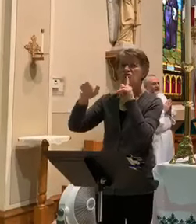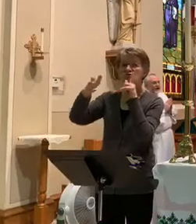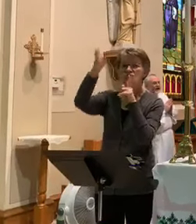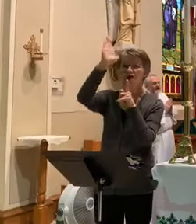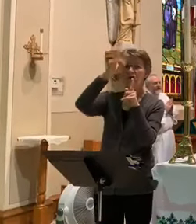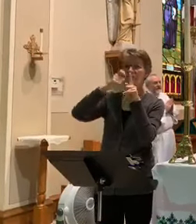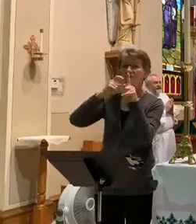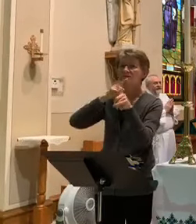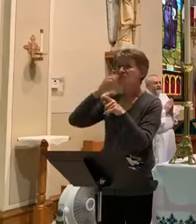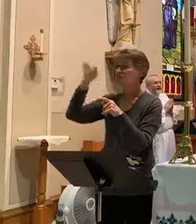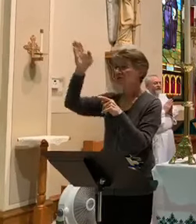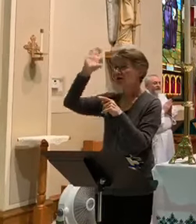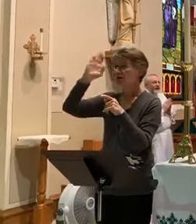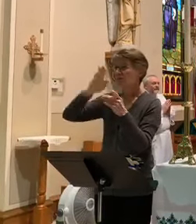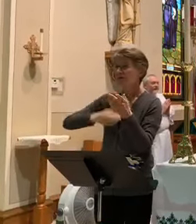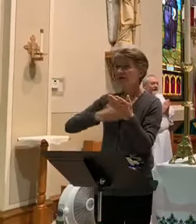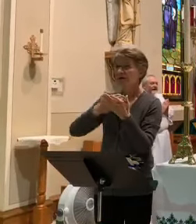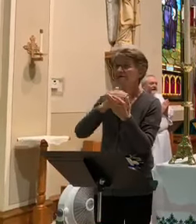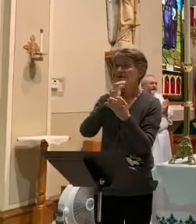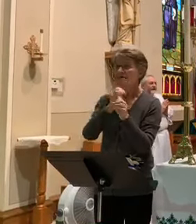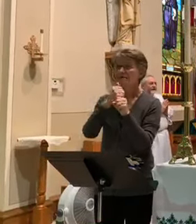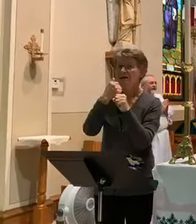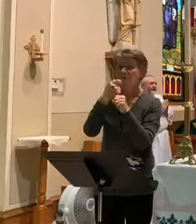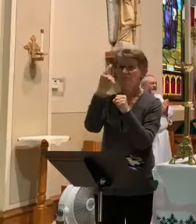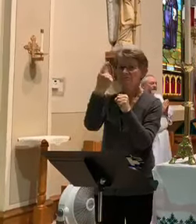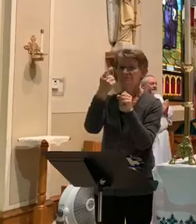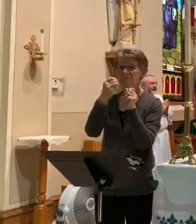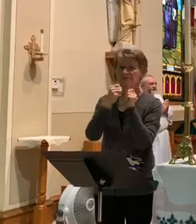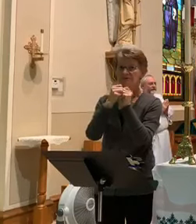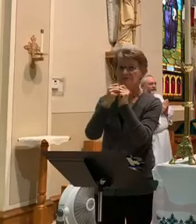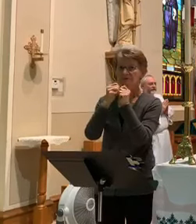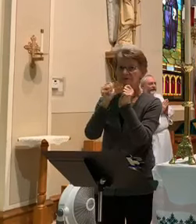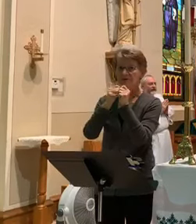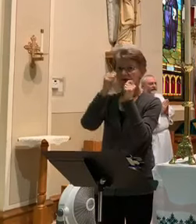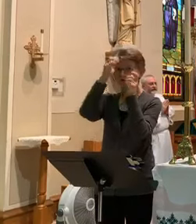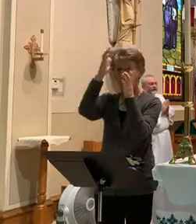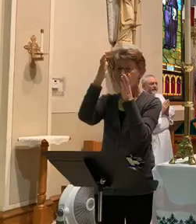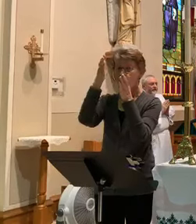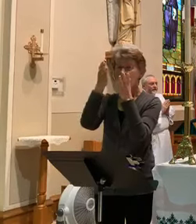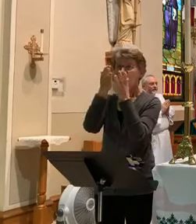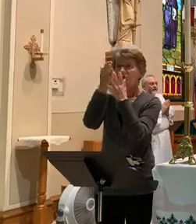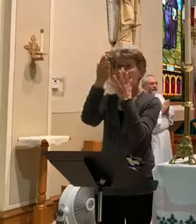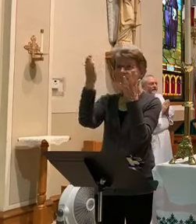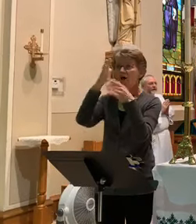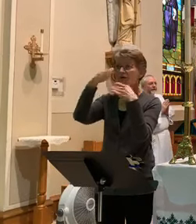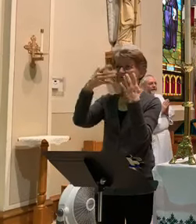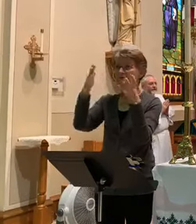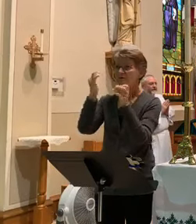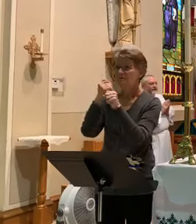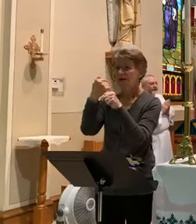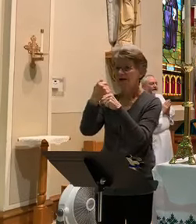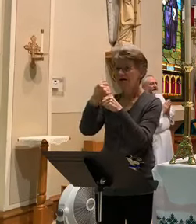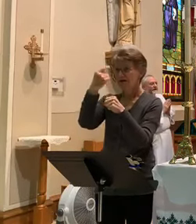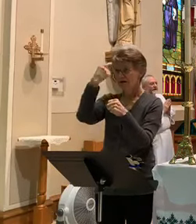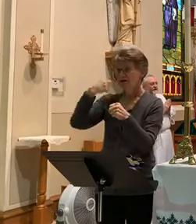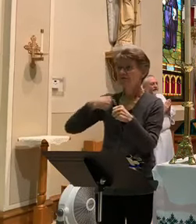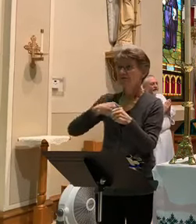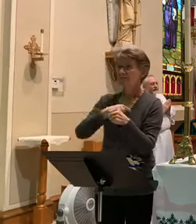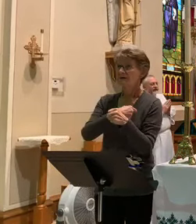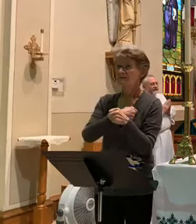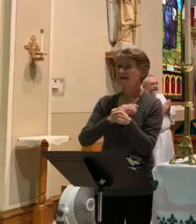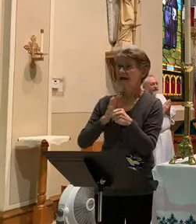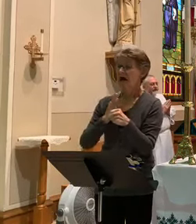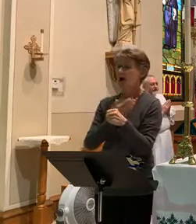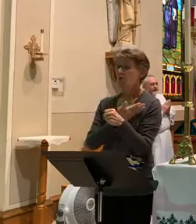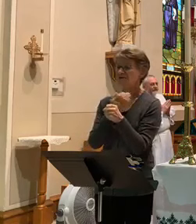from true God, begotten, not made, consubstantial with the Father. Through him all things were made. For